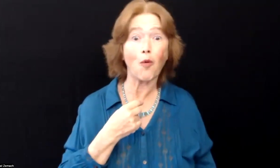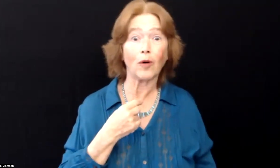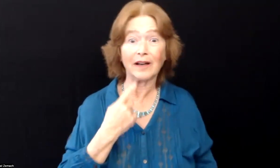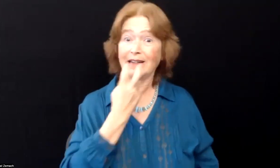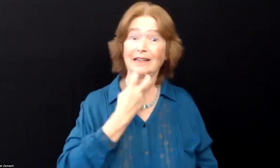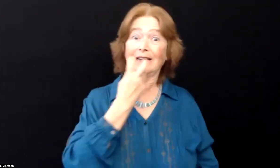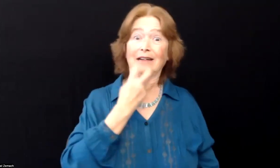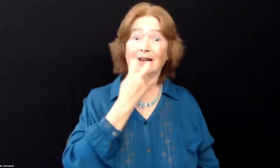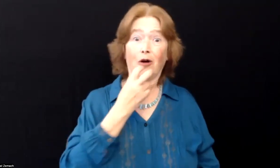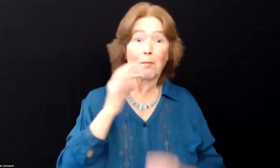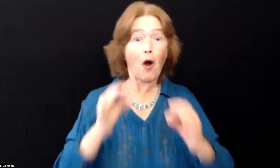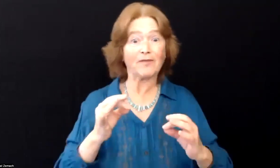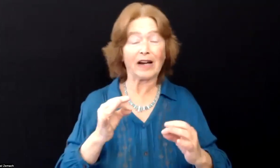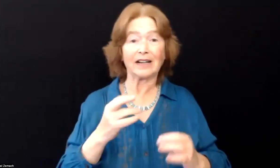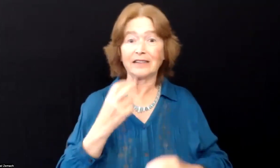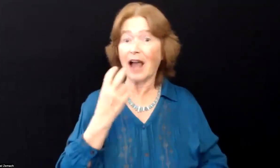able to speak the word yellow perfectly.